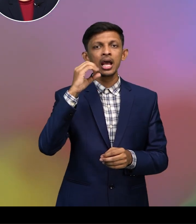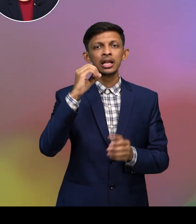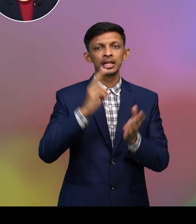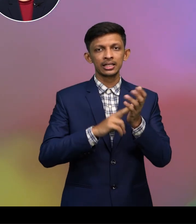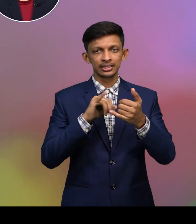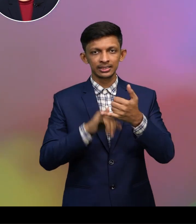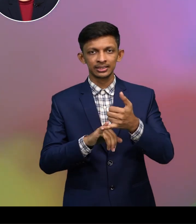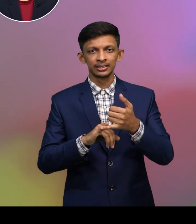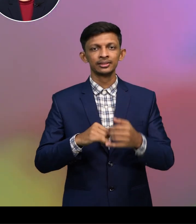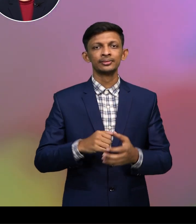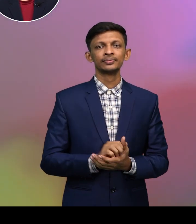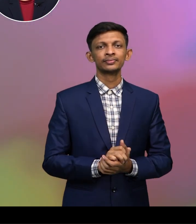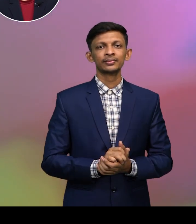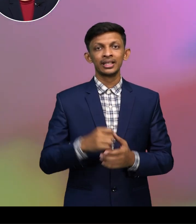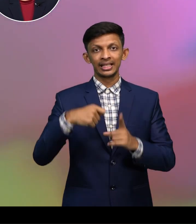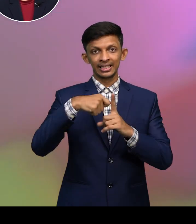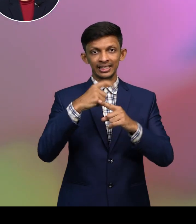Tubular secretion.